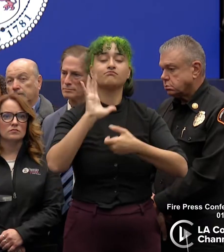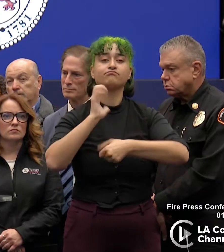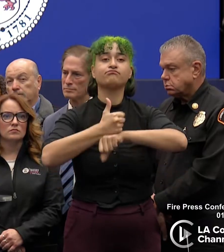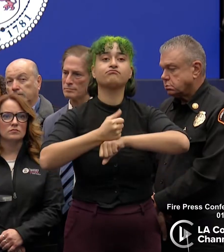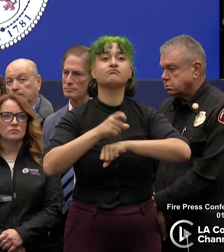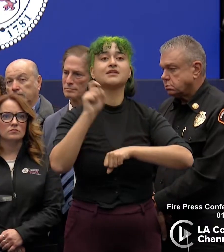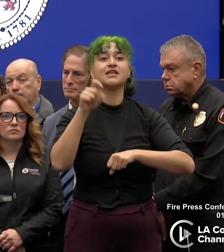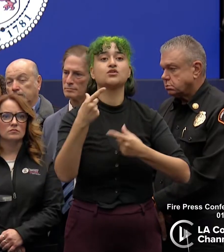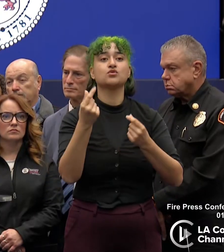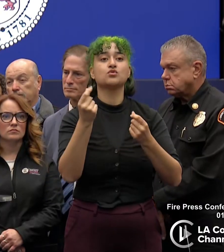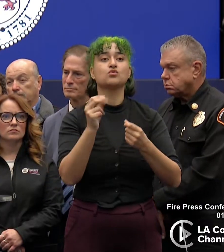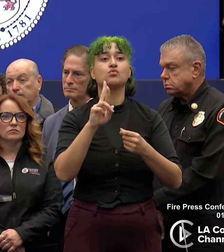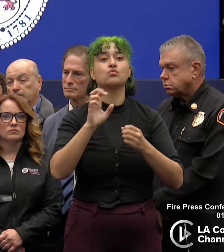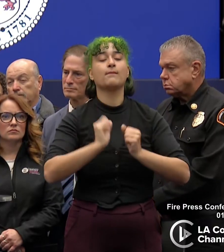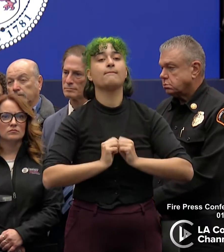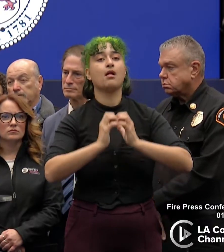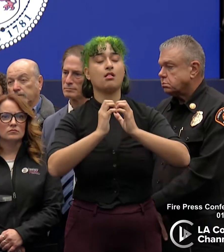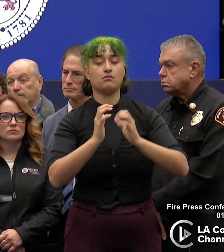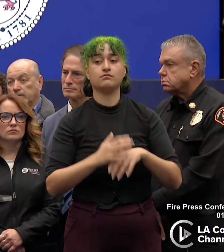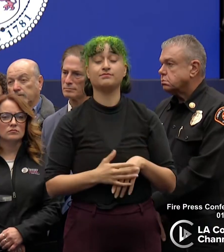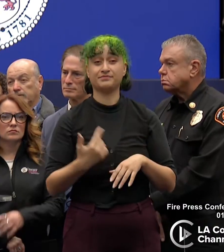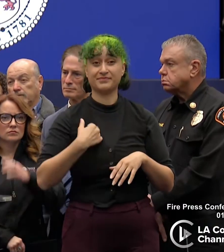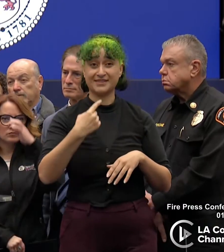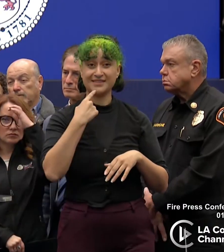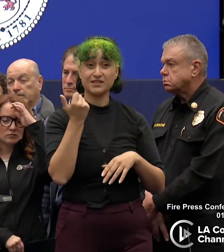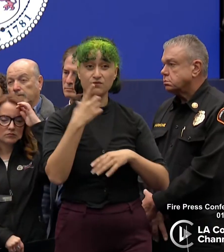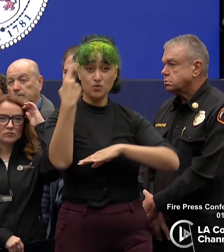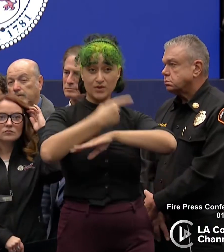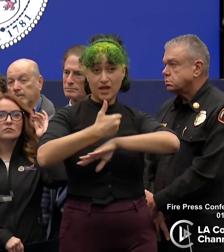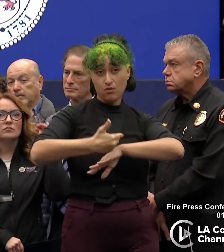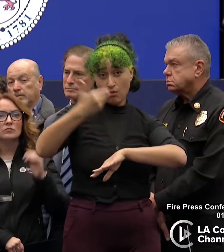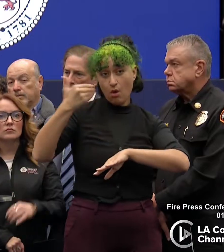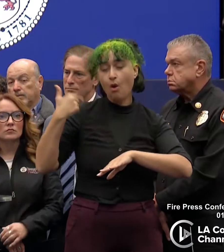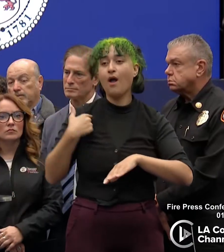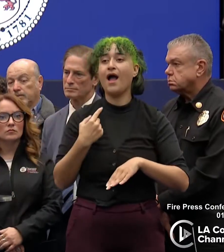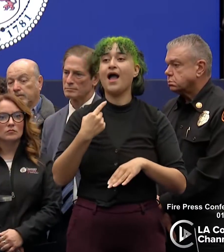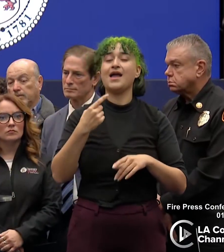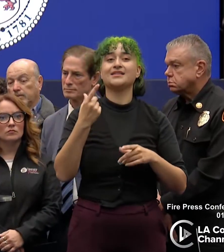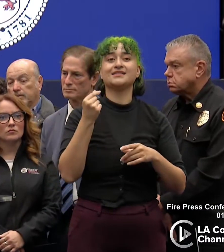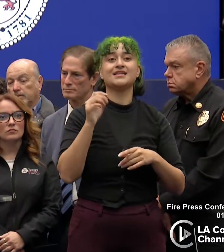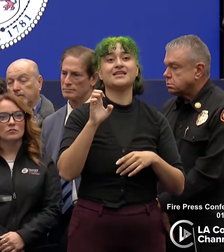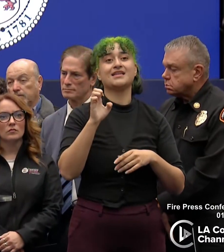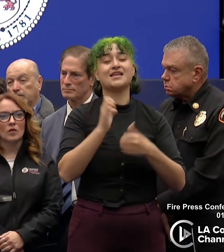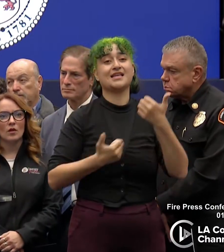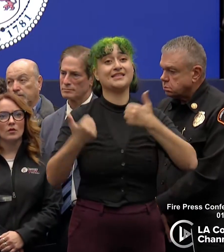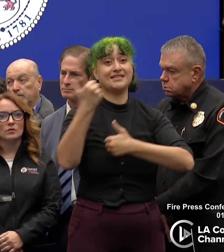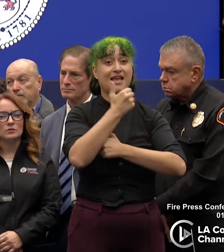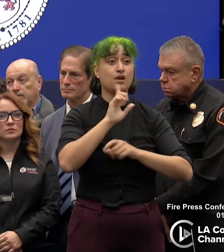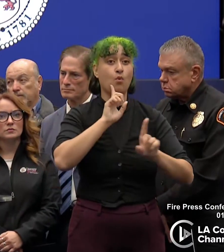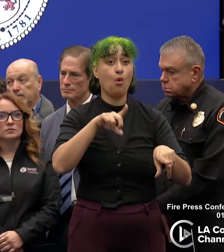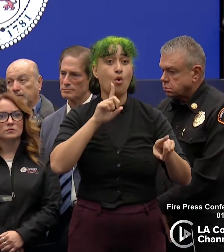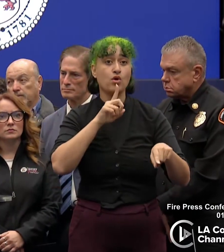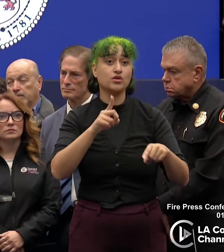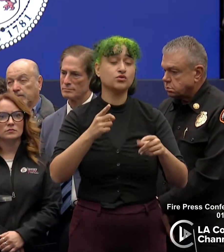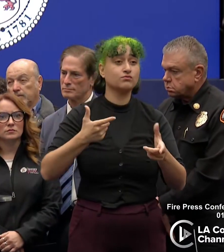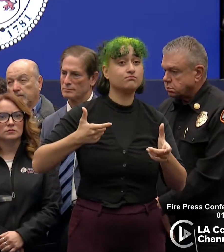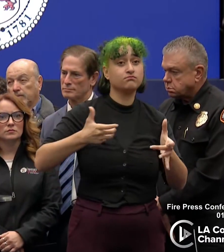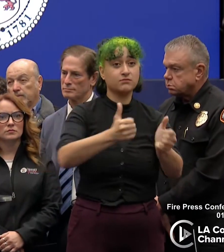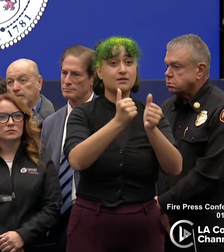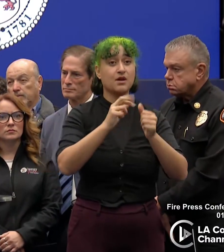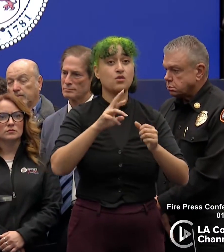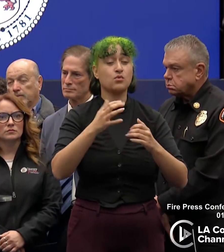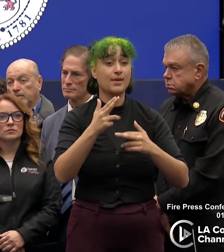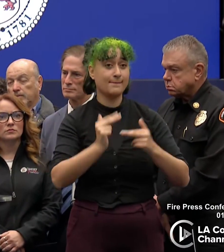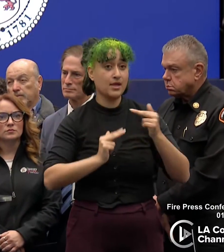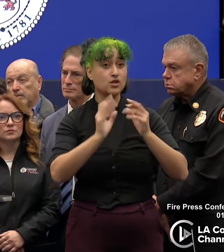do to rebuild. And so I mentioned a couple of days ago, I did an executive order to expedite the rebuilding so